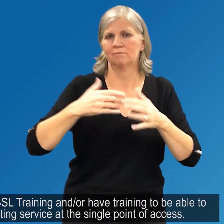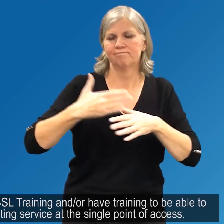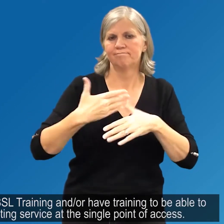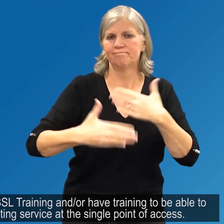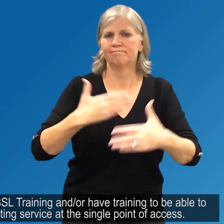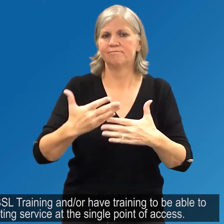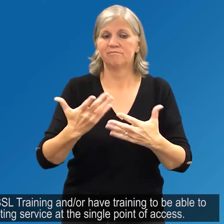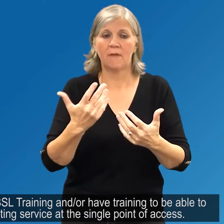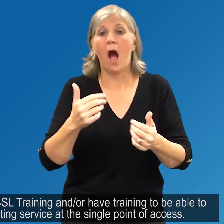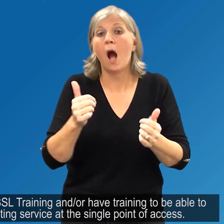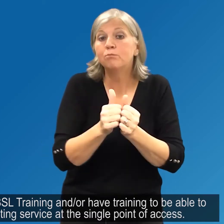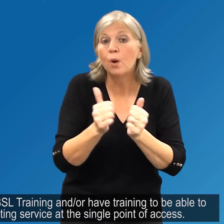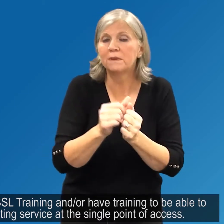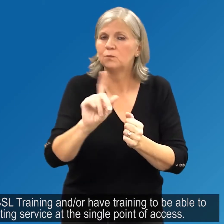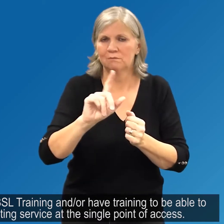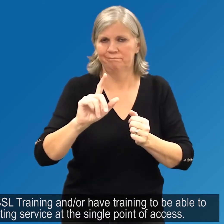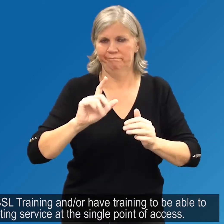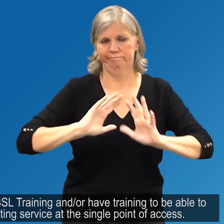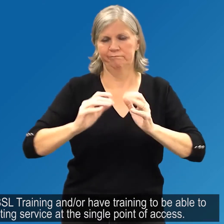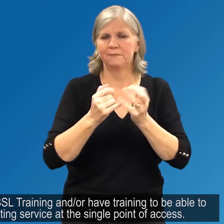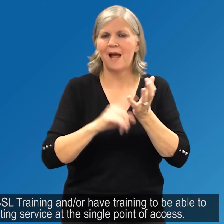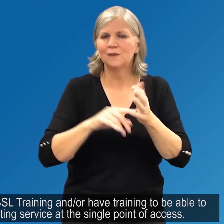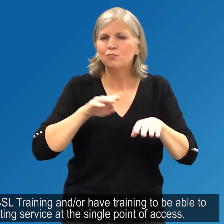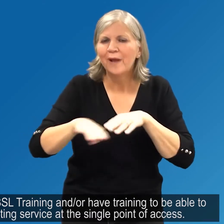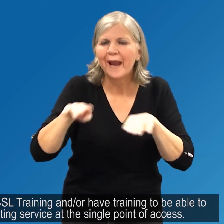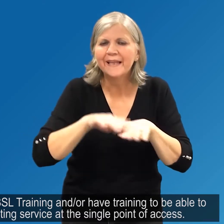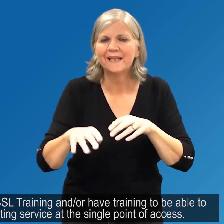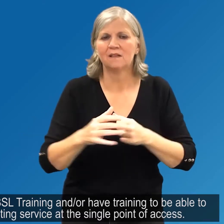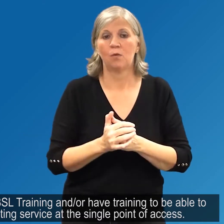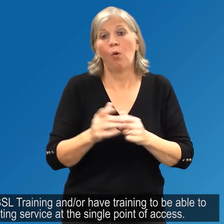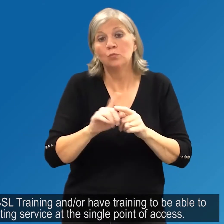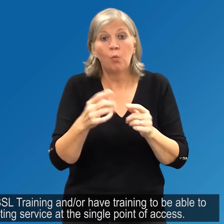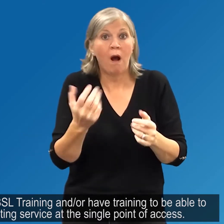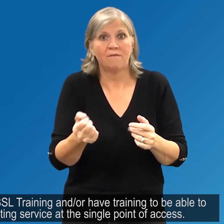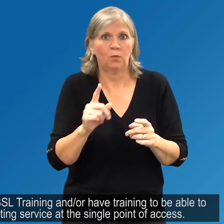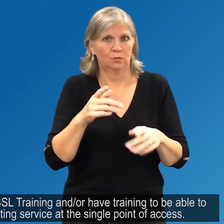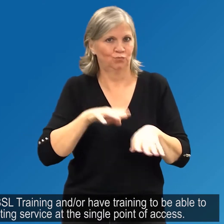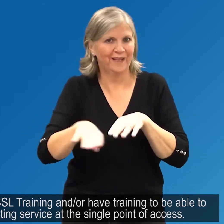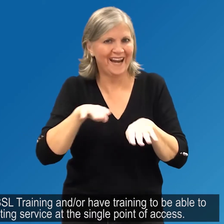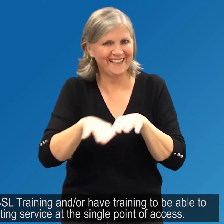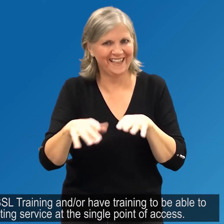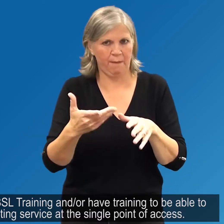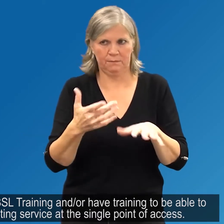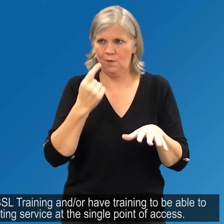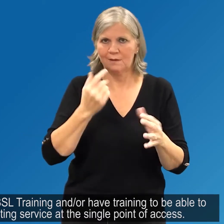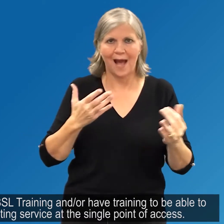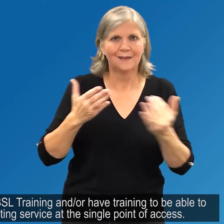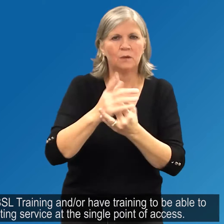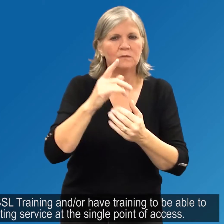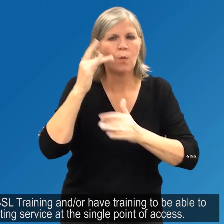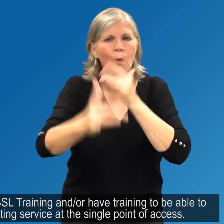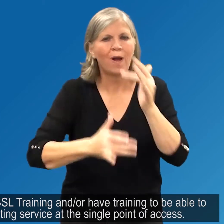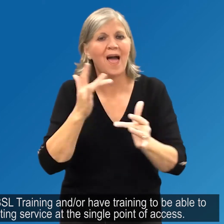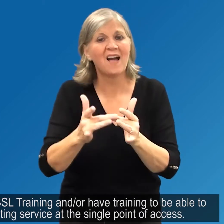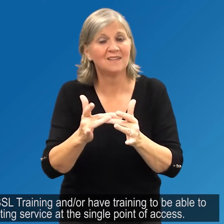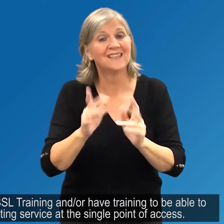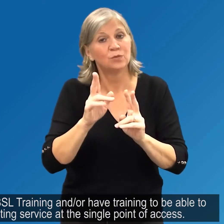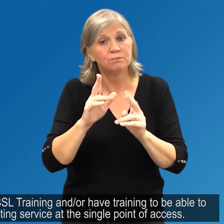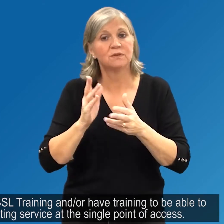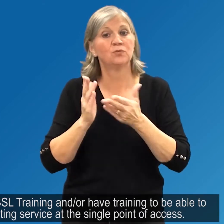Sub-actions. Appropriate BSL training and/or have training to be able to access online interpreting service at the single